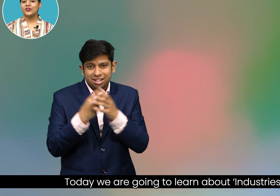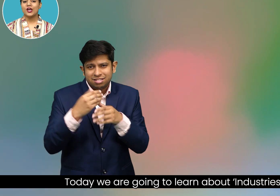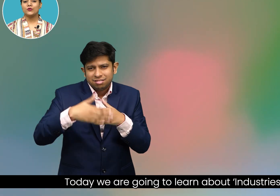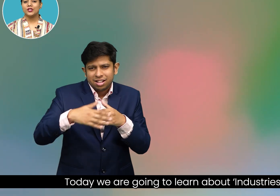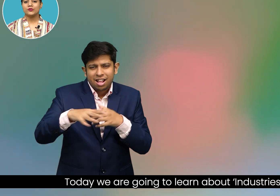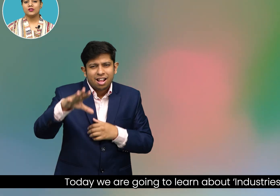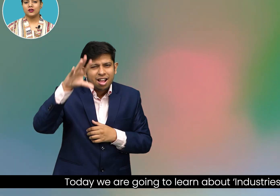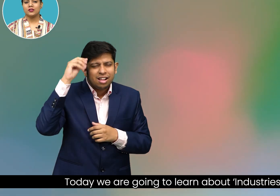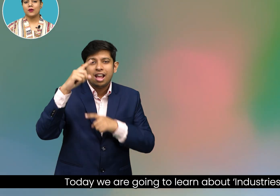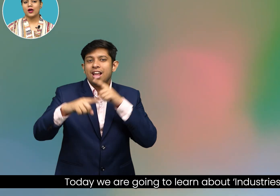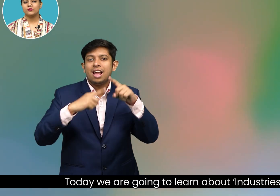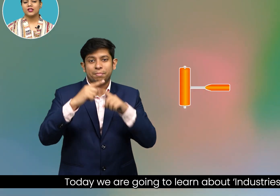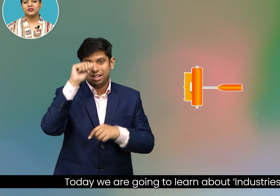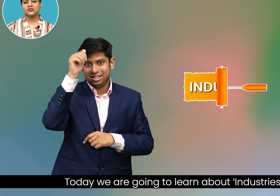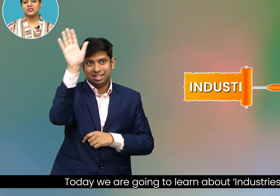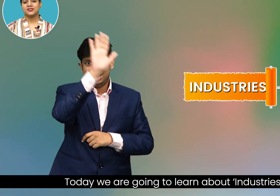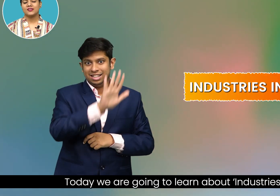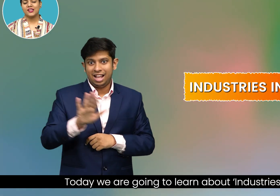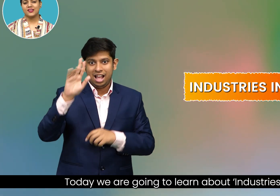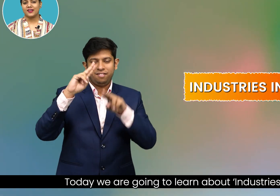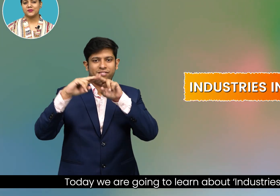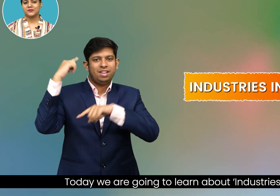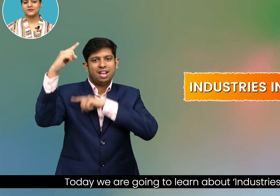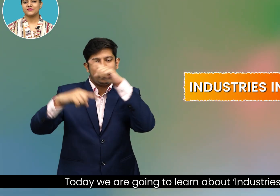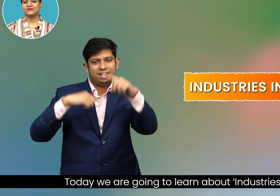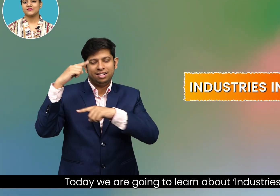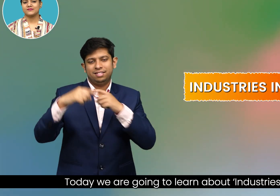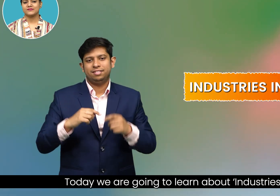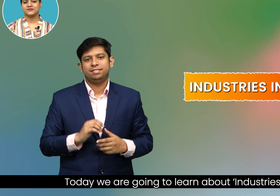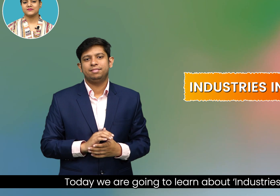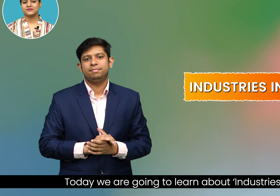Today, we are going to learn about industries in India.